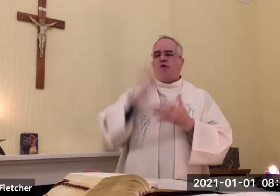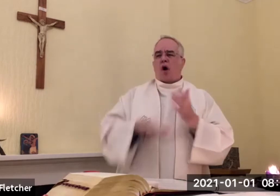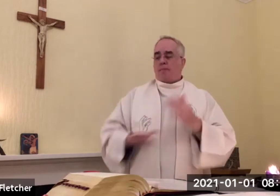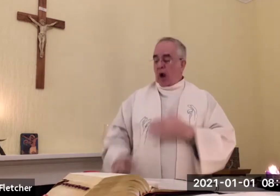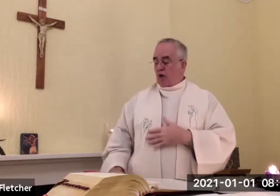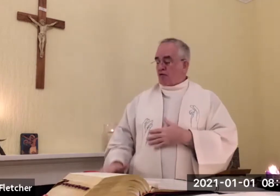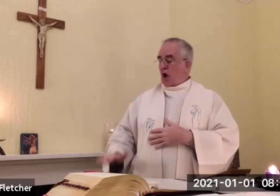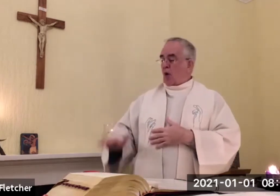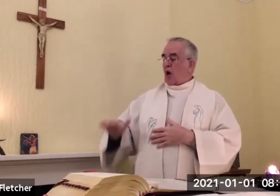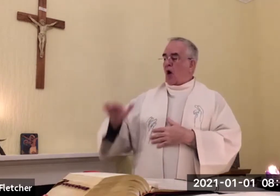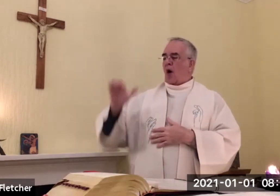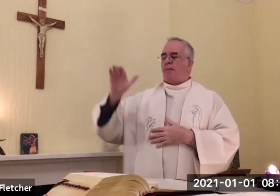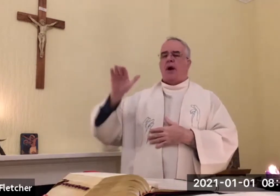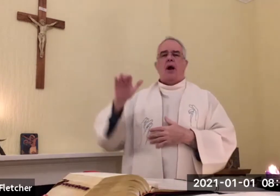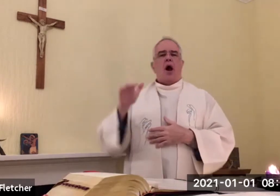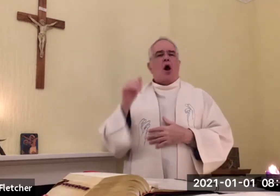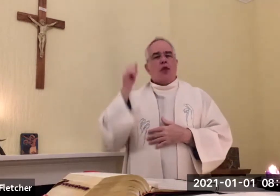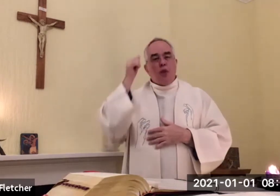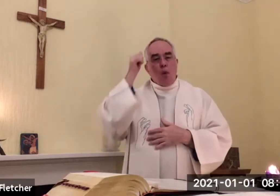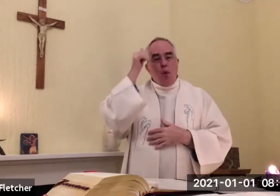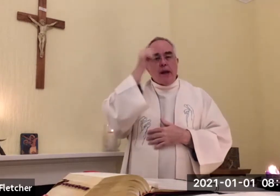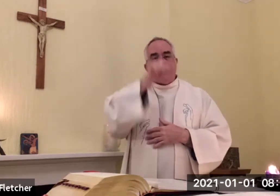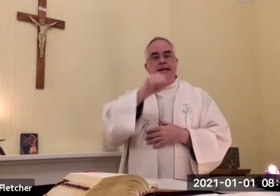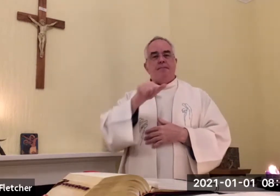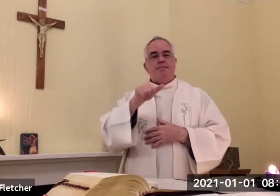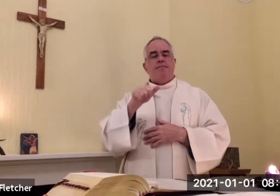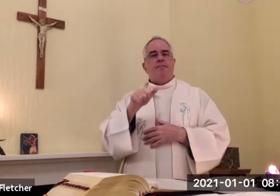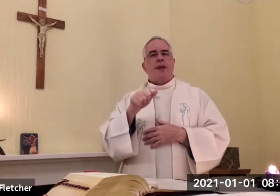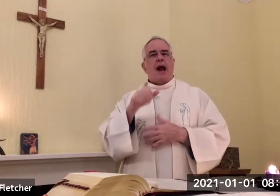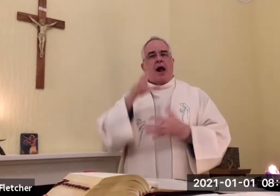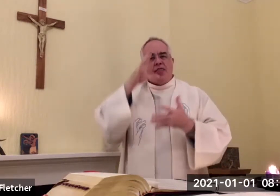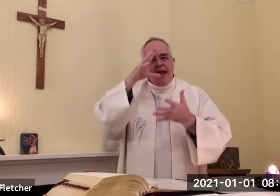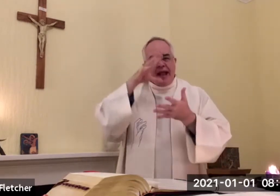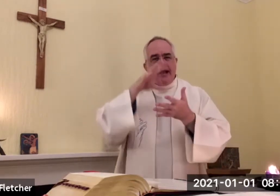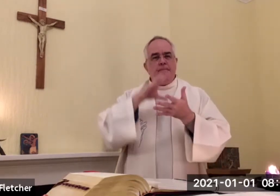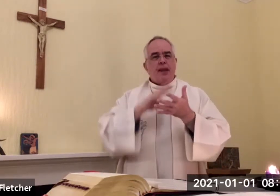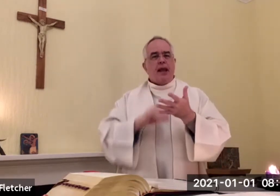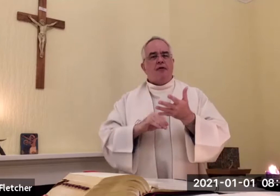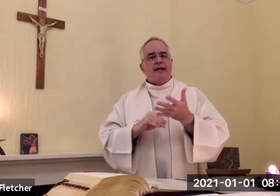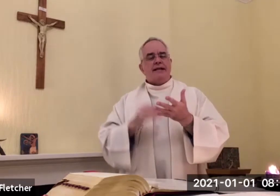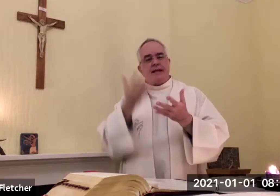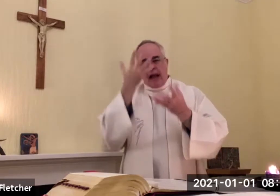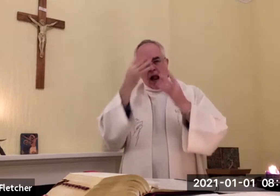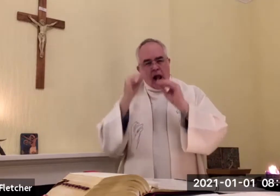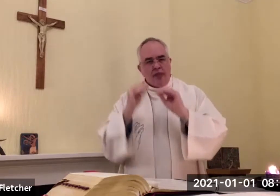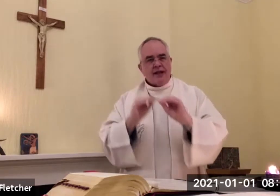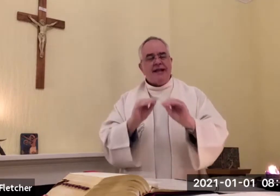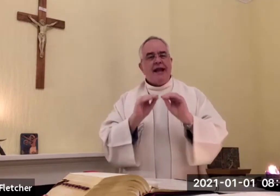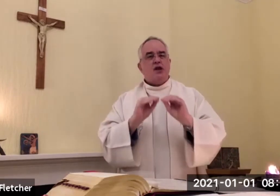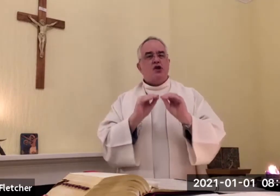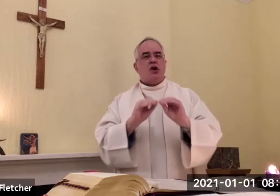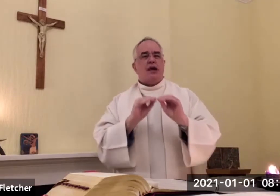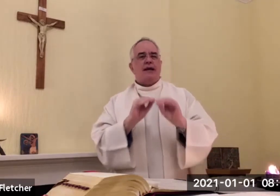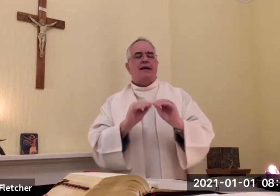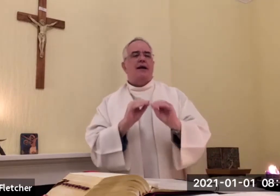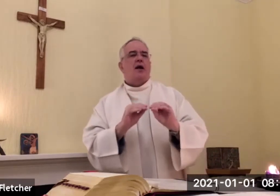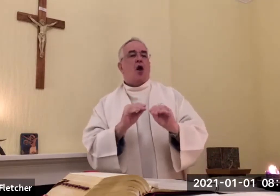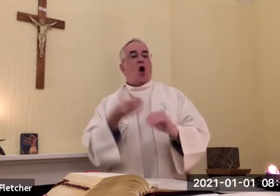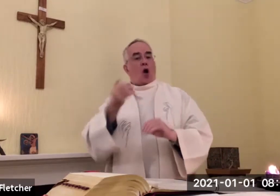from growing up the wisdom, the experience, the teaching